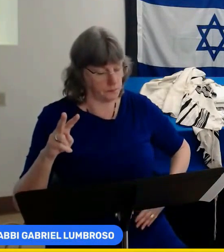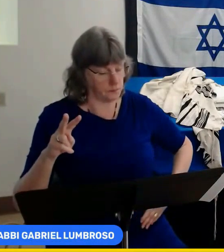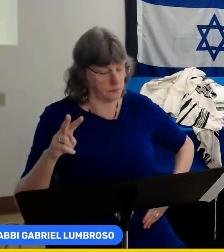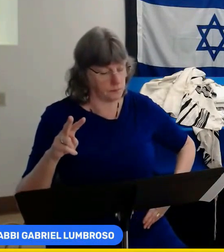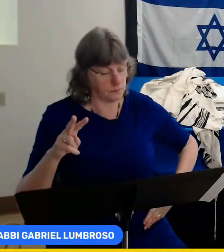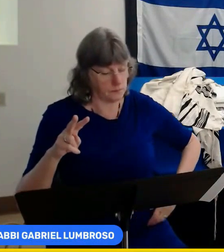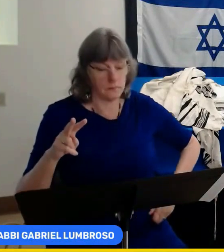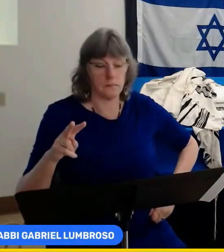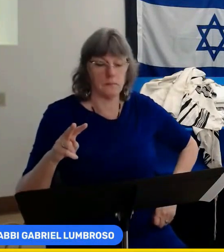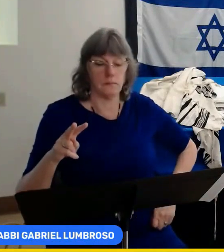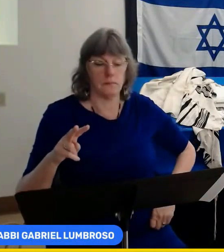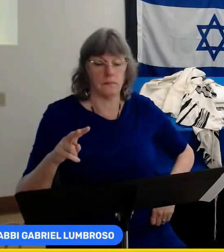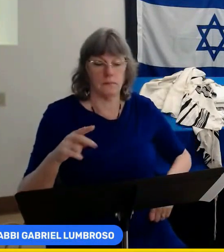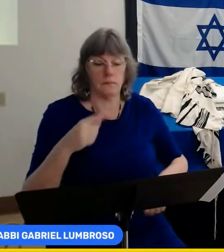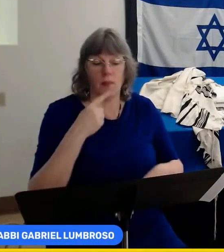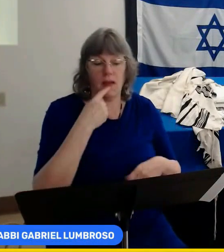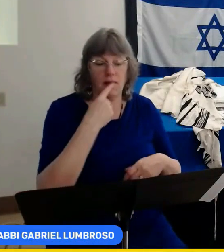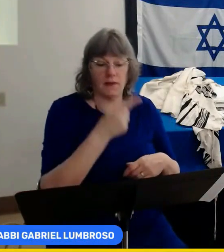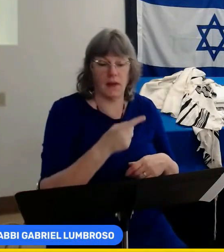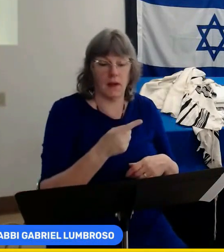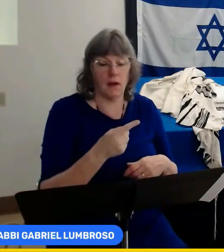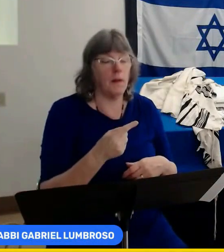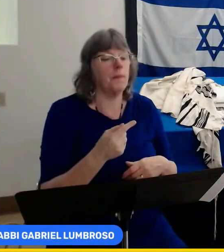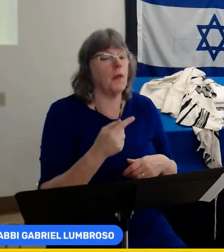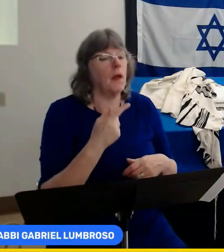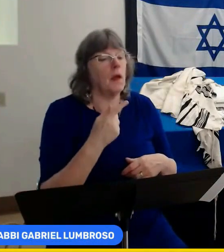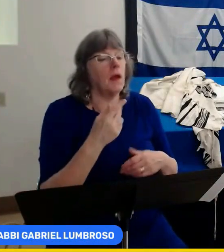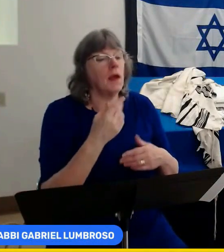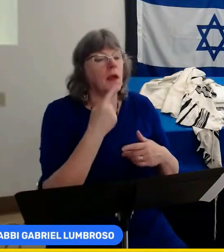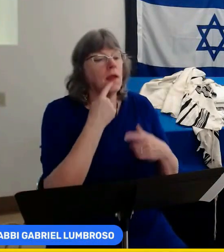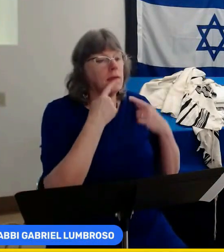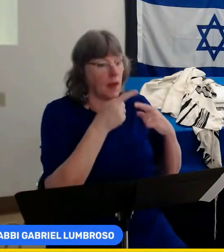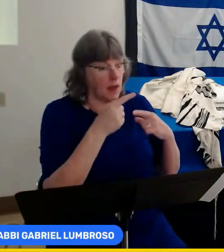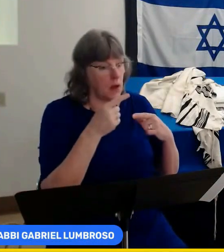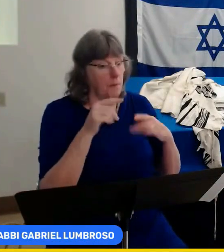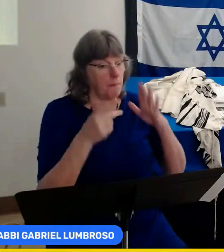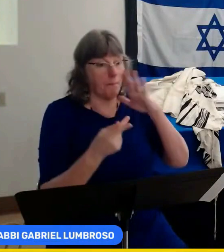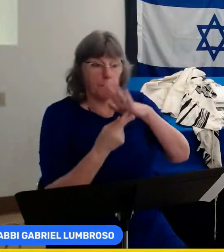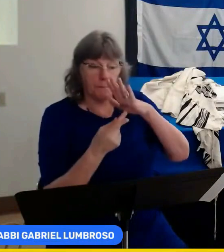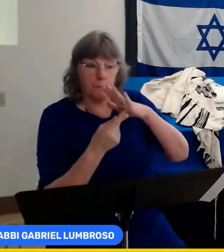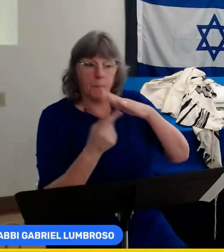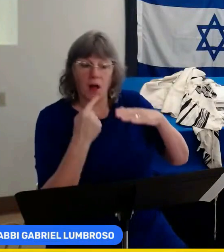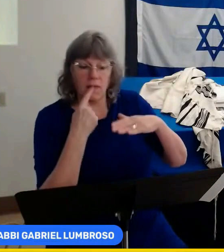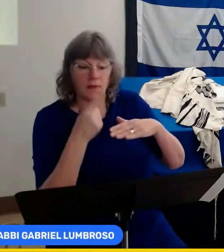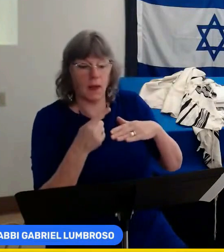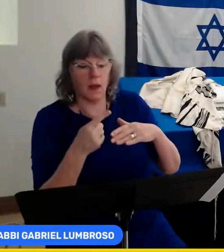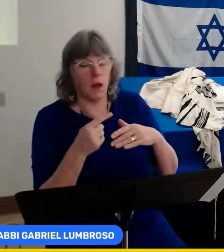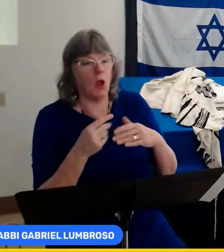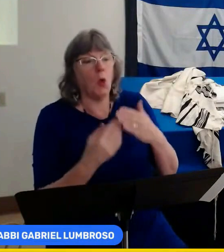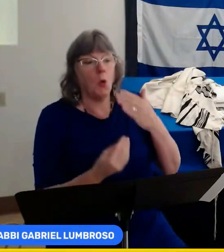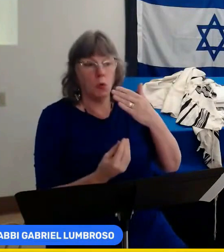the author of the letter to the first century Israeli believers called the Hebrews, that's where you find